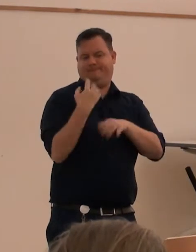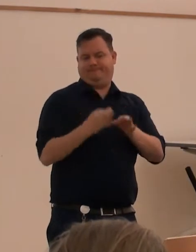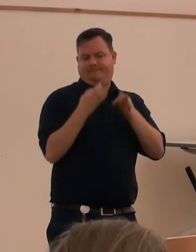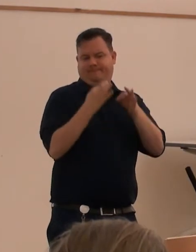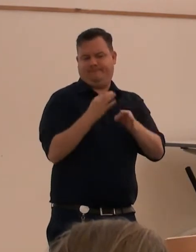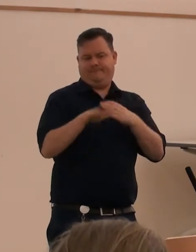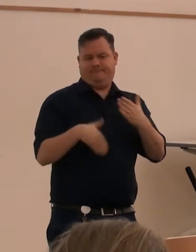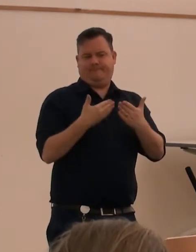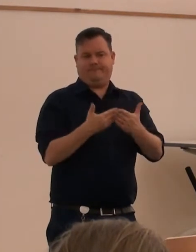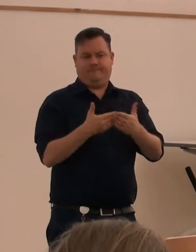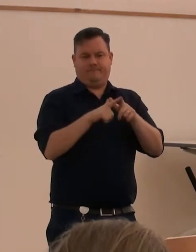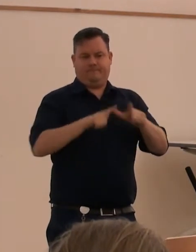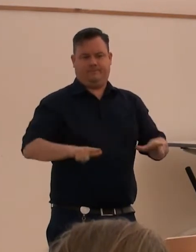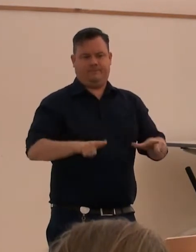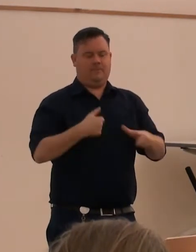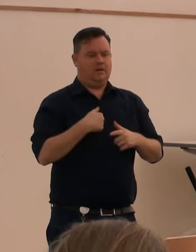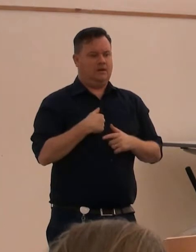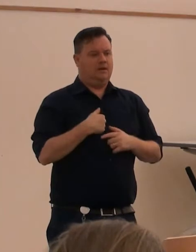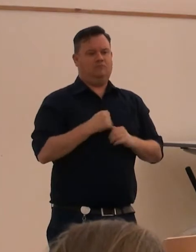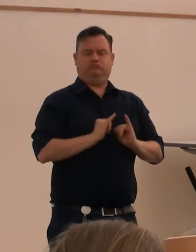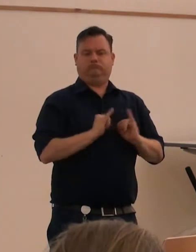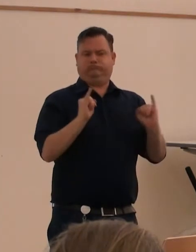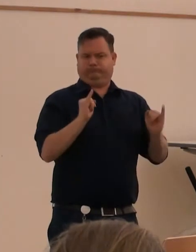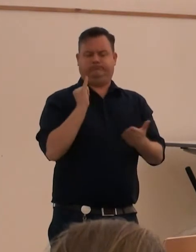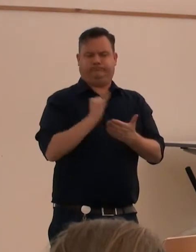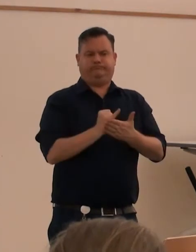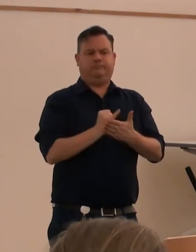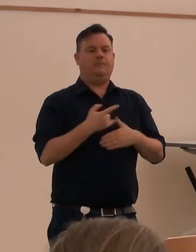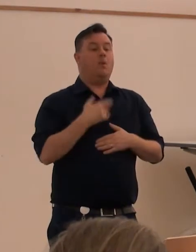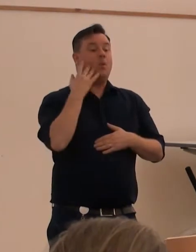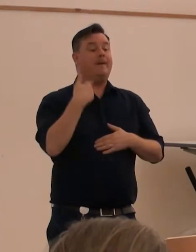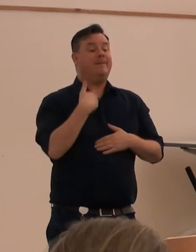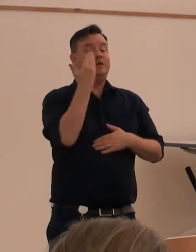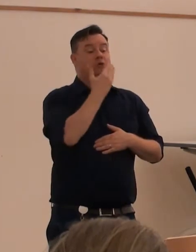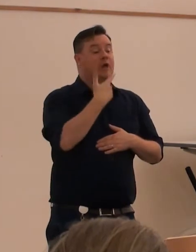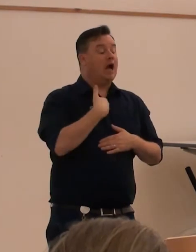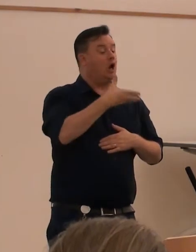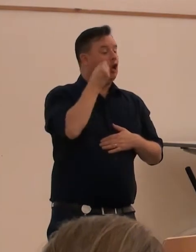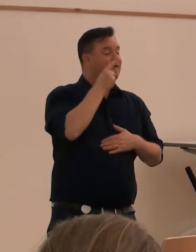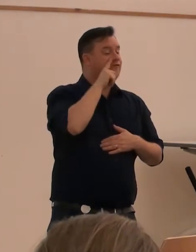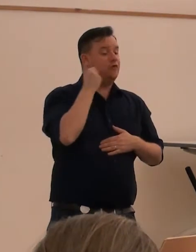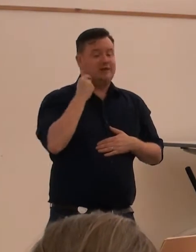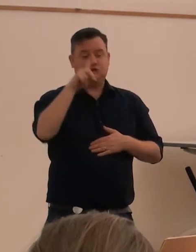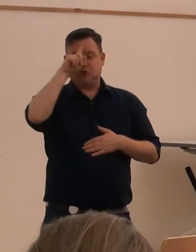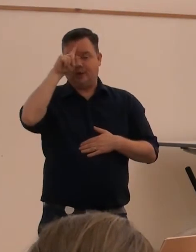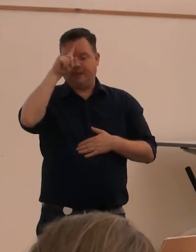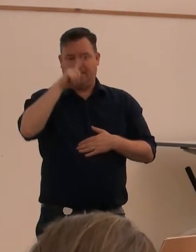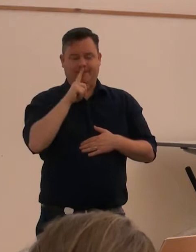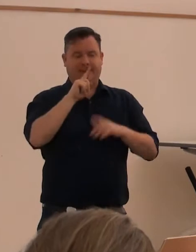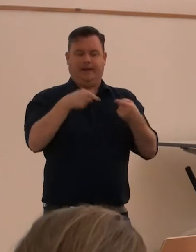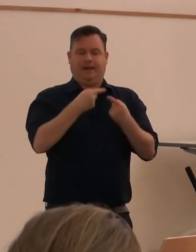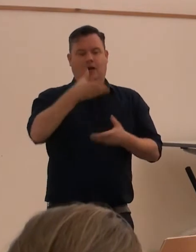as a language, which I thought was appalling bad. And when I was at school, I could learn French or German, but I couldn't